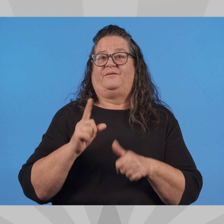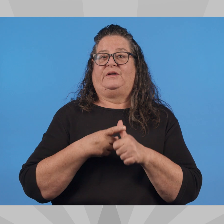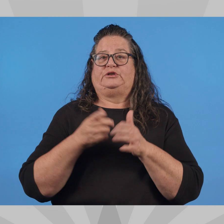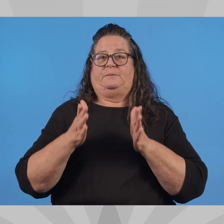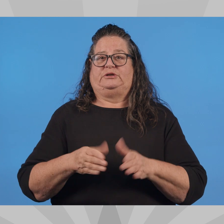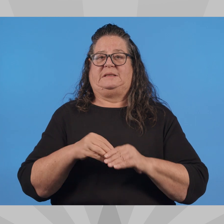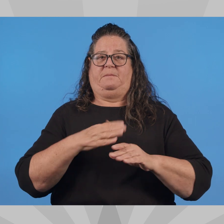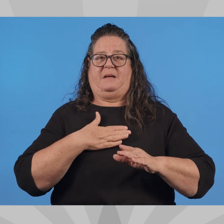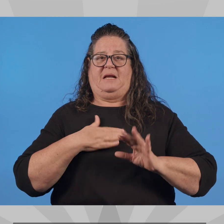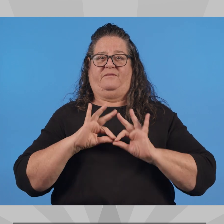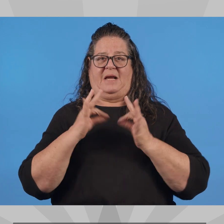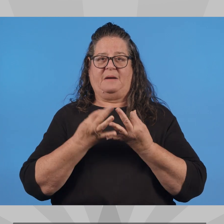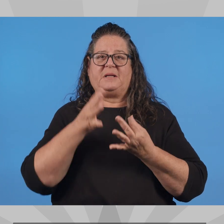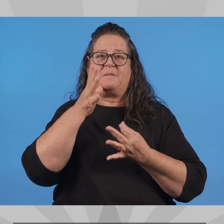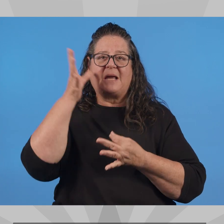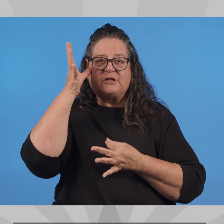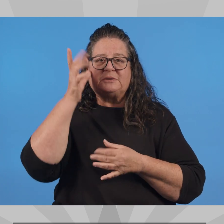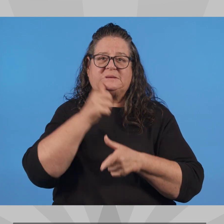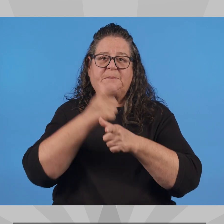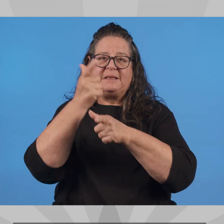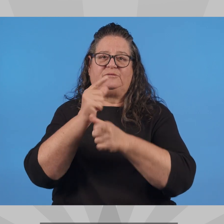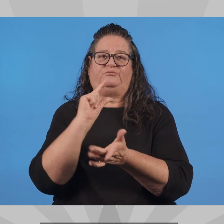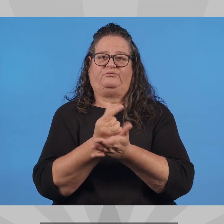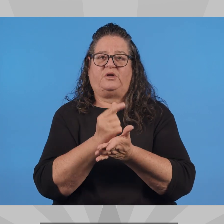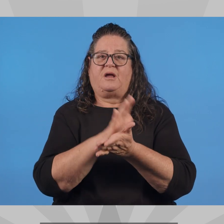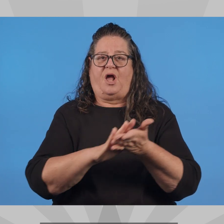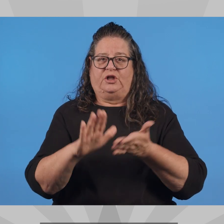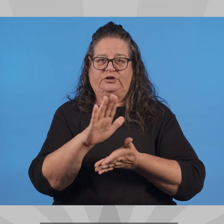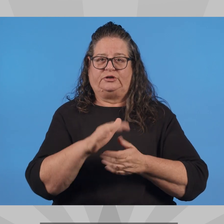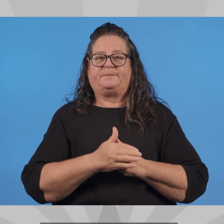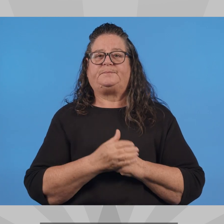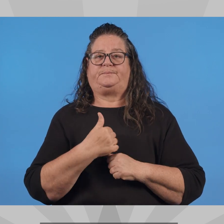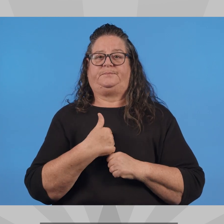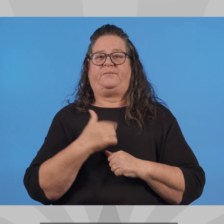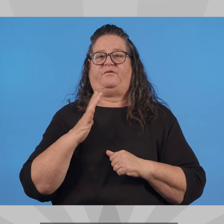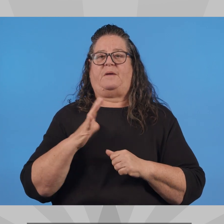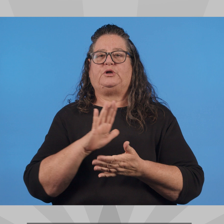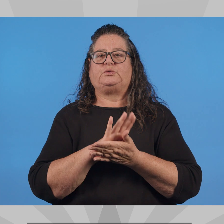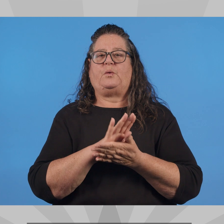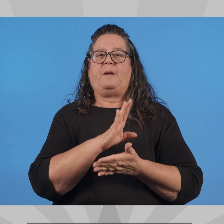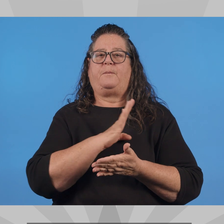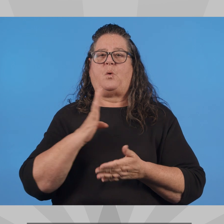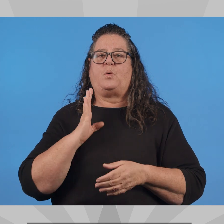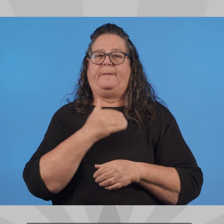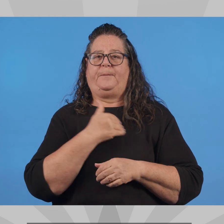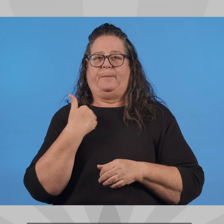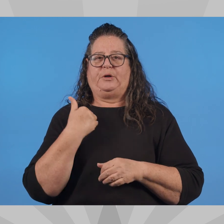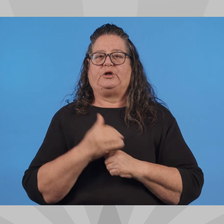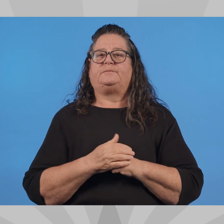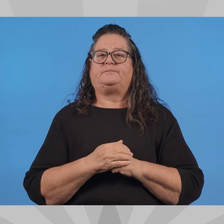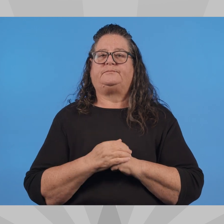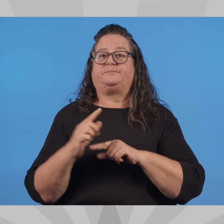Biography. First person in my immediate family to graduate from college. Former school board member.